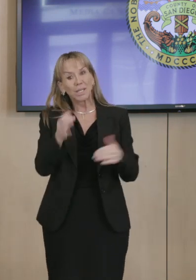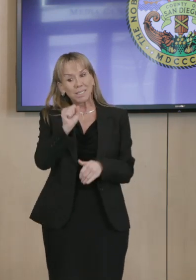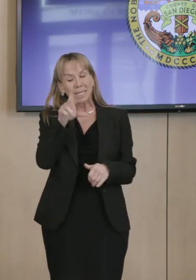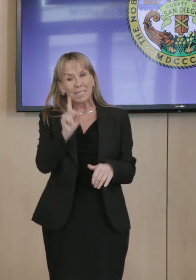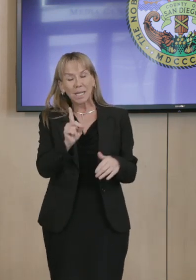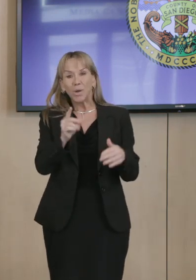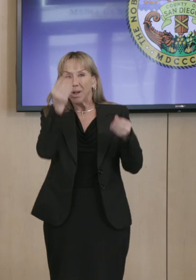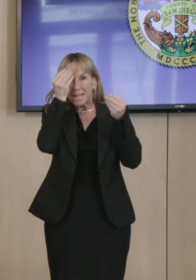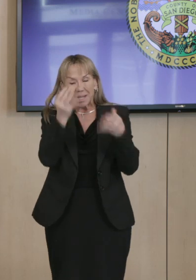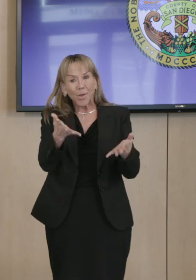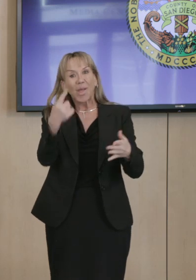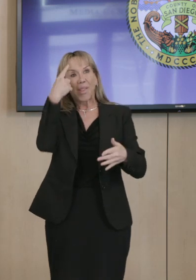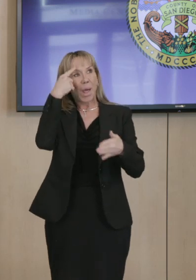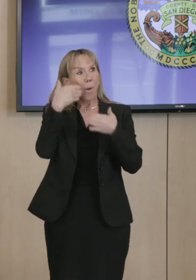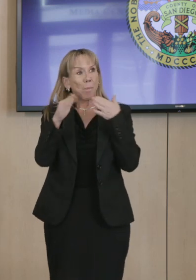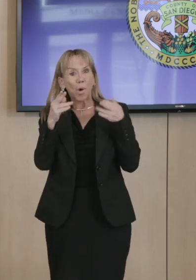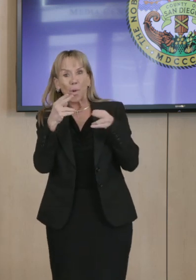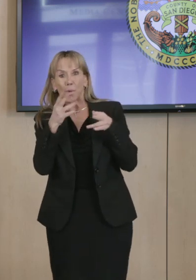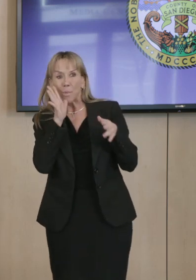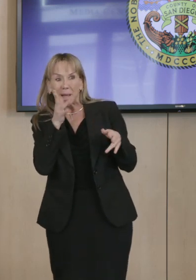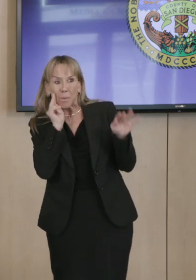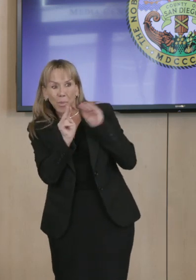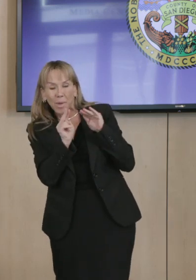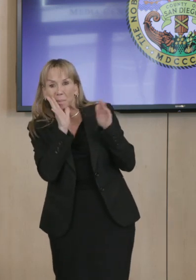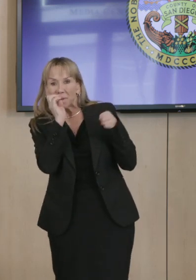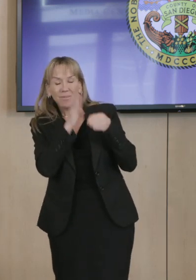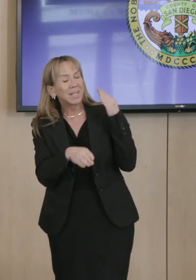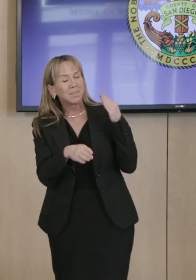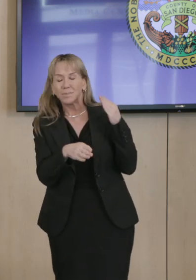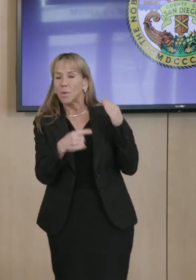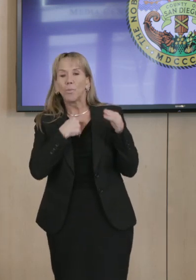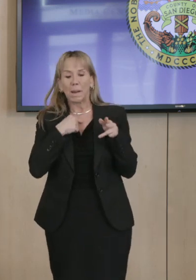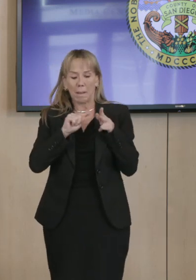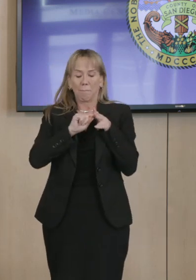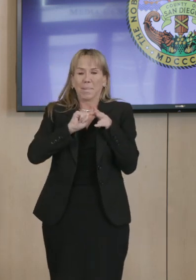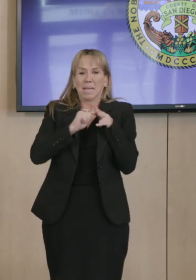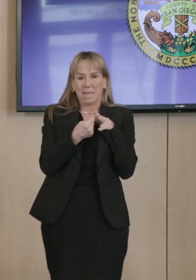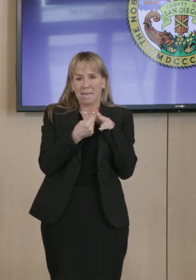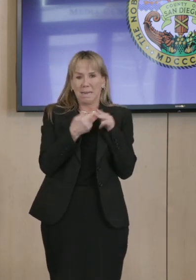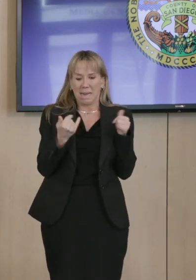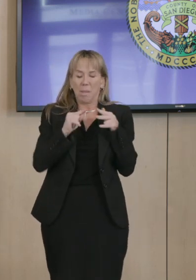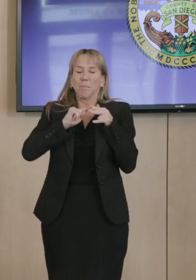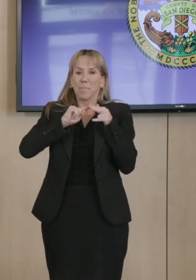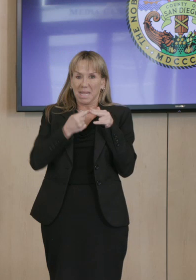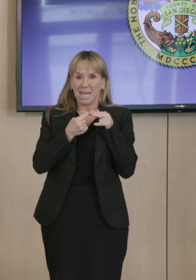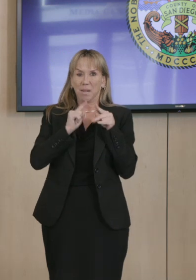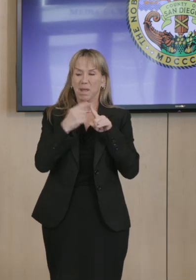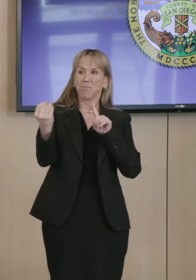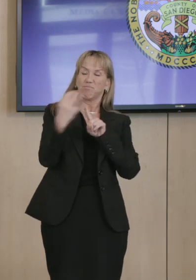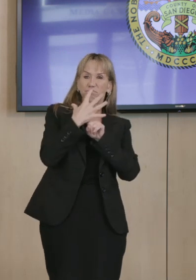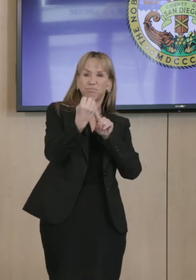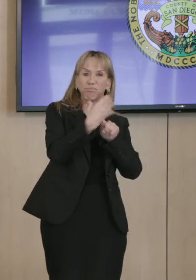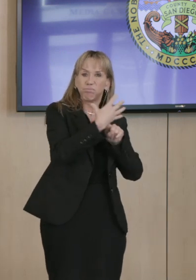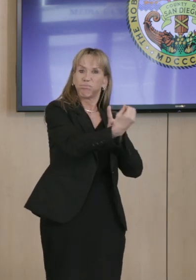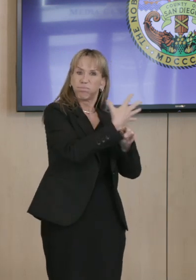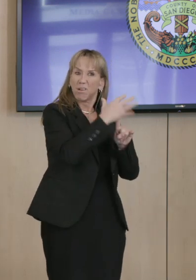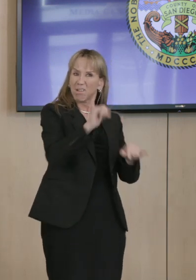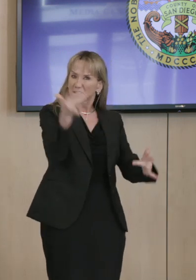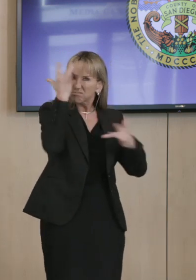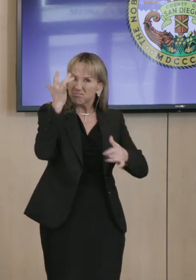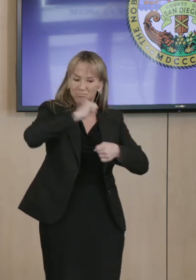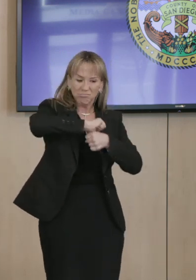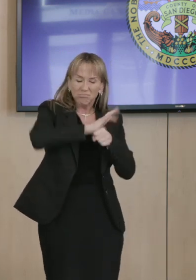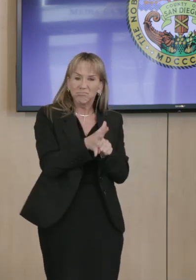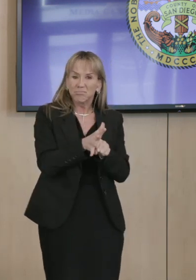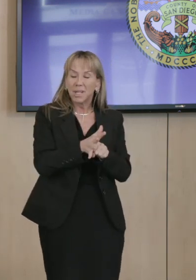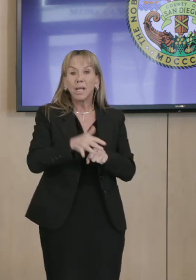very beginning of our exposure and our engagement with the coronavirus. The situation that we face in San Diego